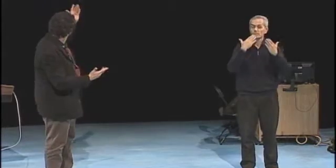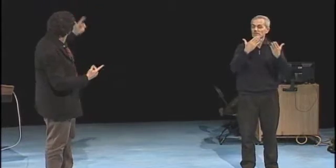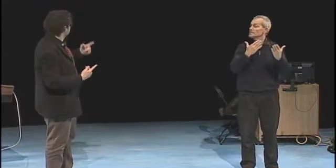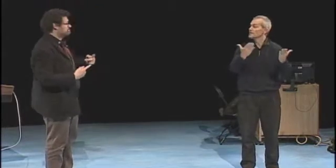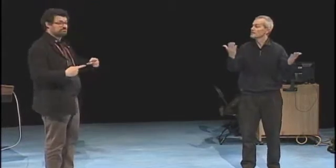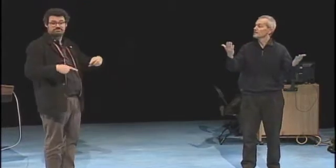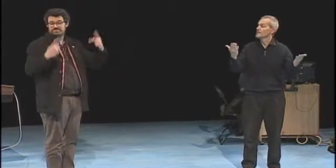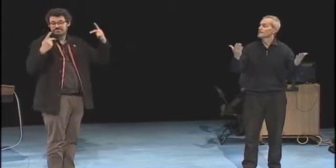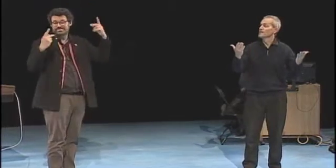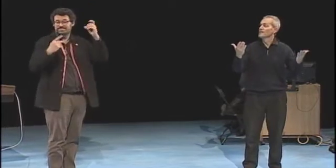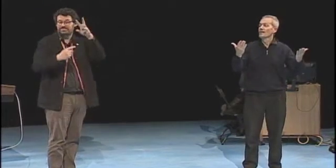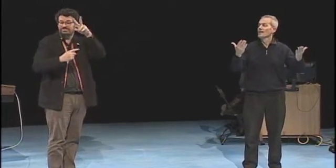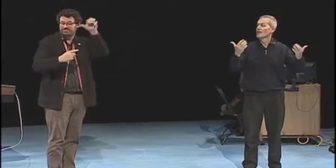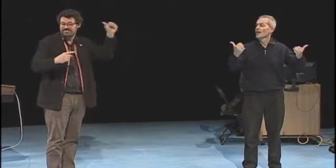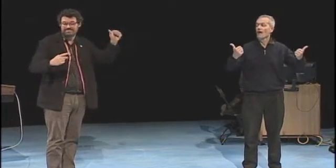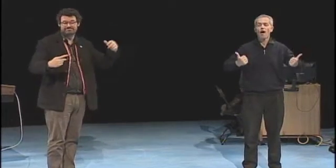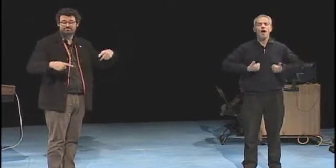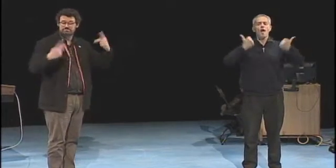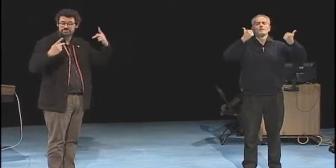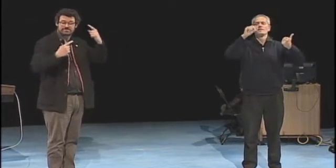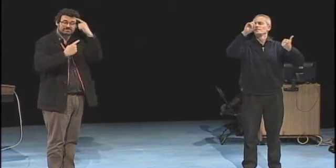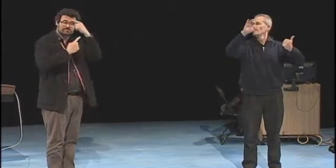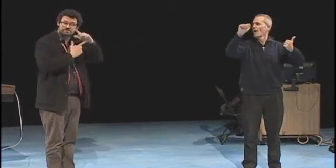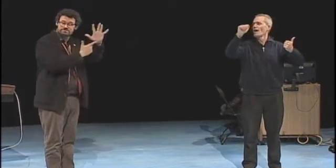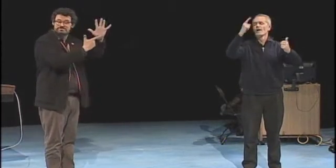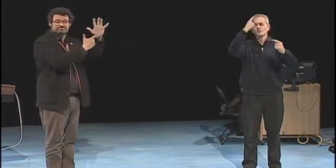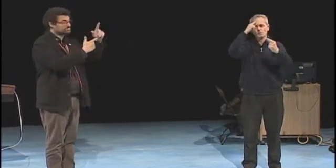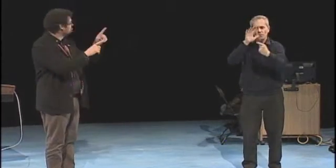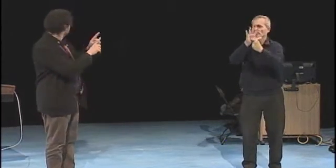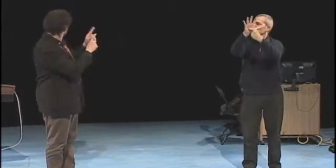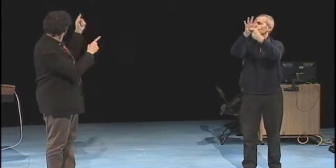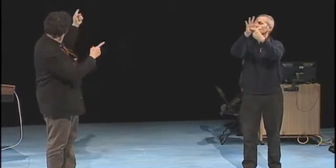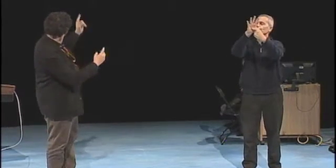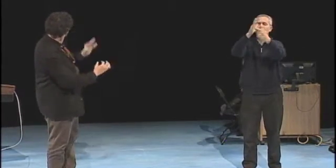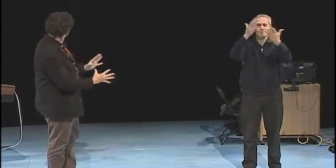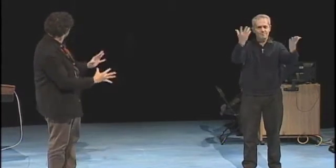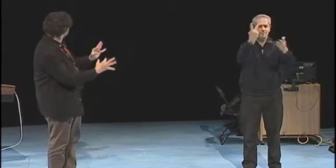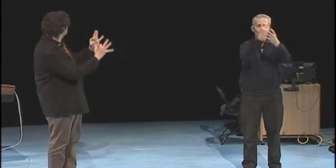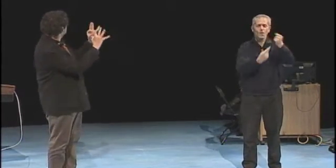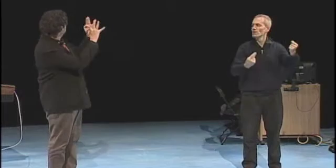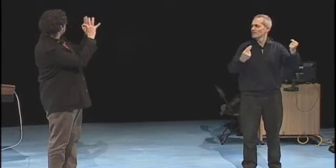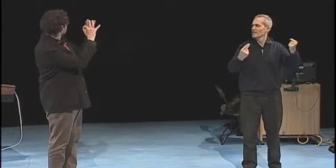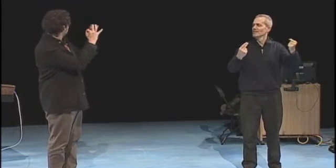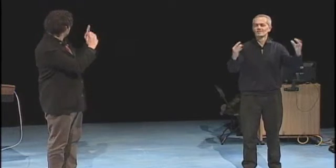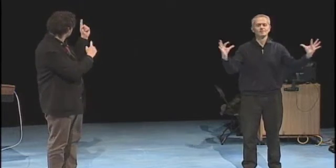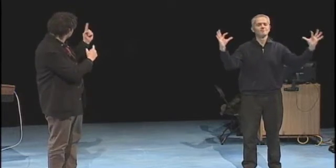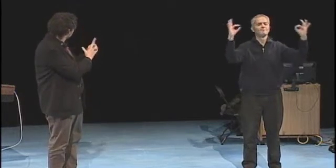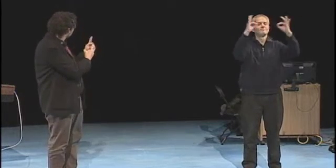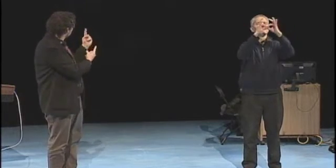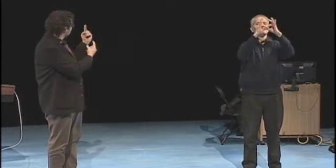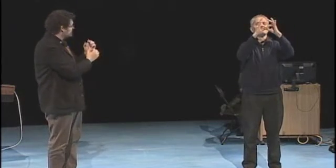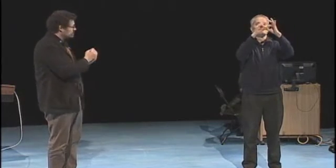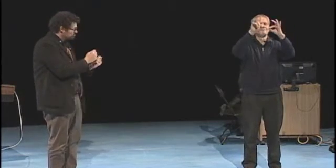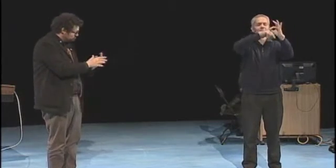And you may notice that they incorporated the deaf union flag in Devia as an honor to me.